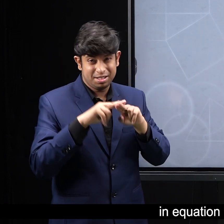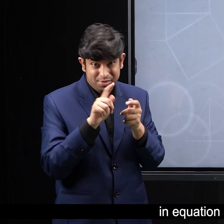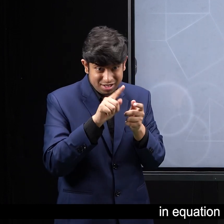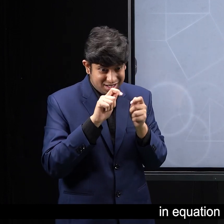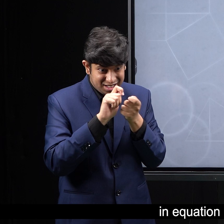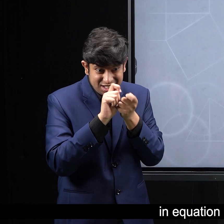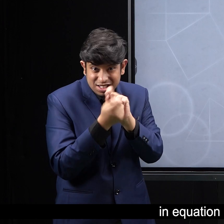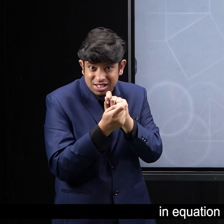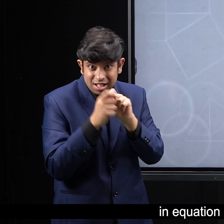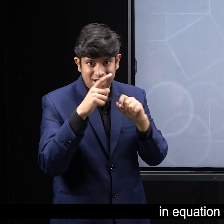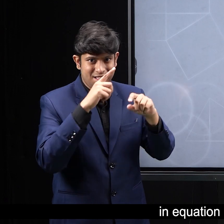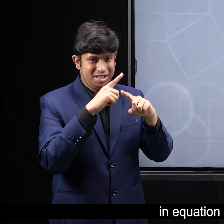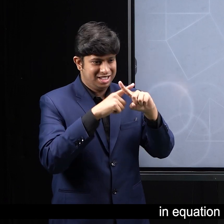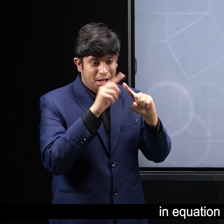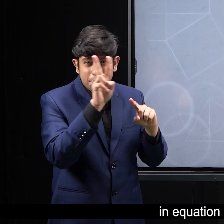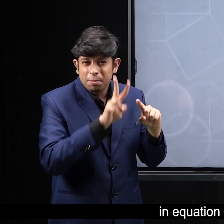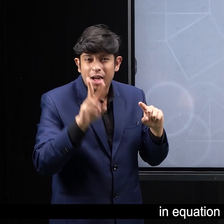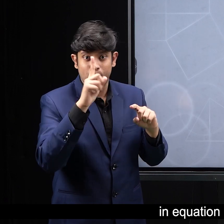1, we get y value as 5.